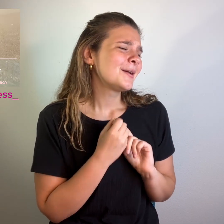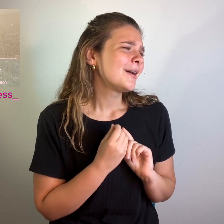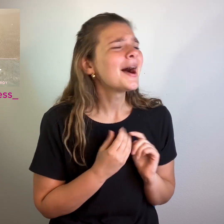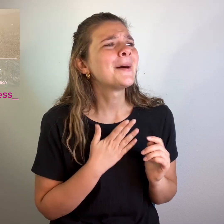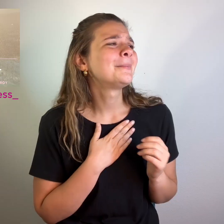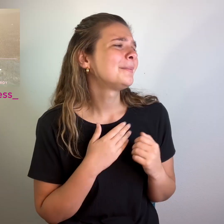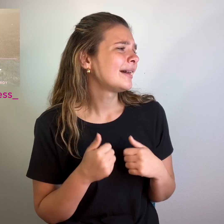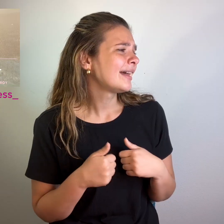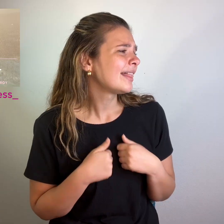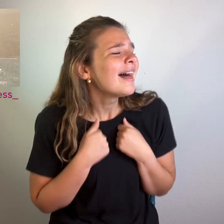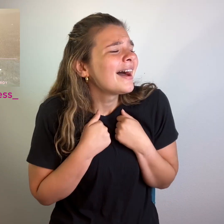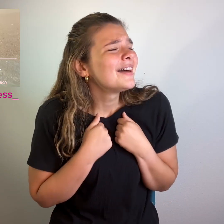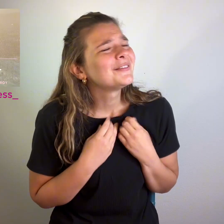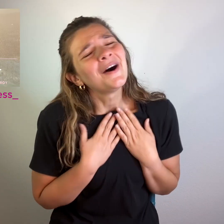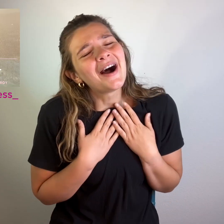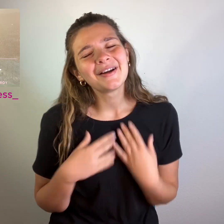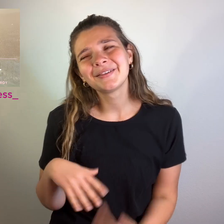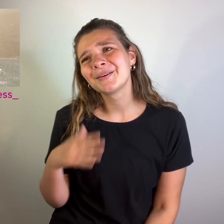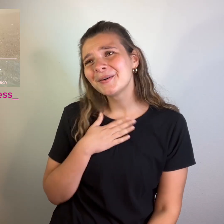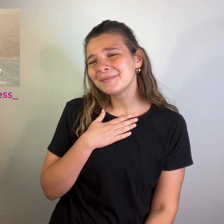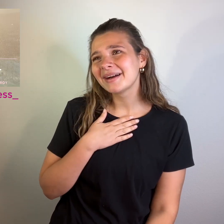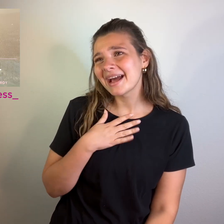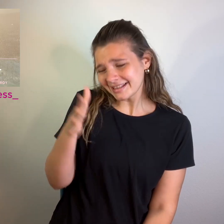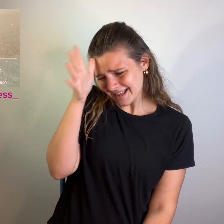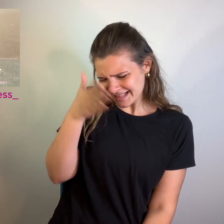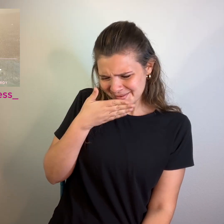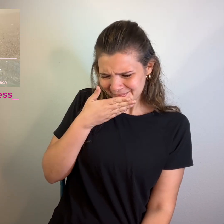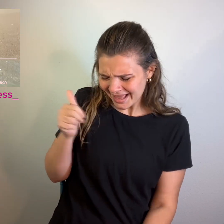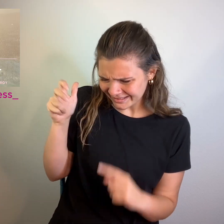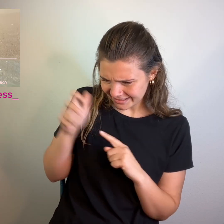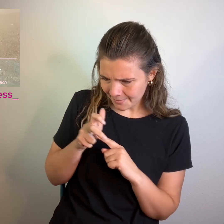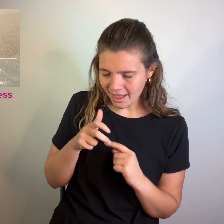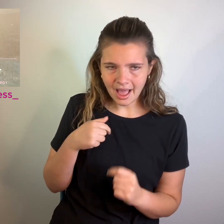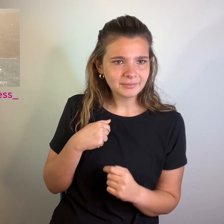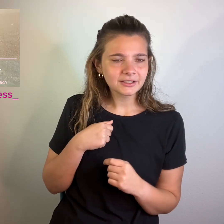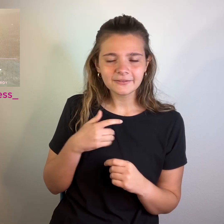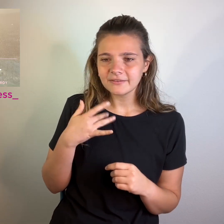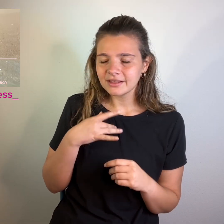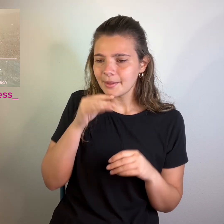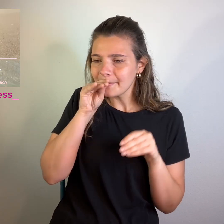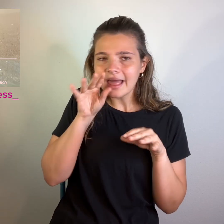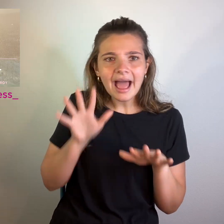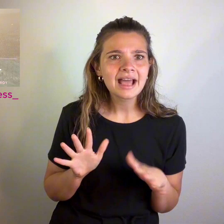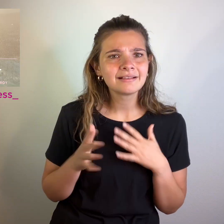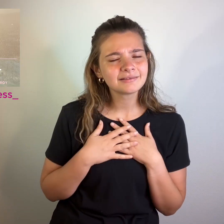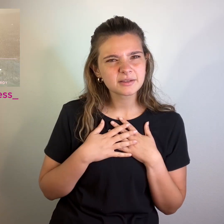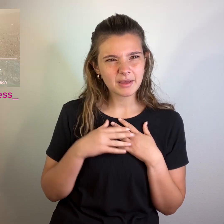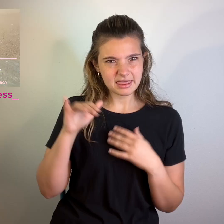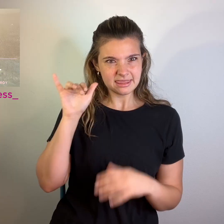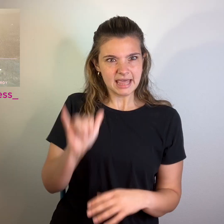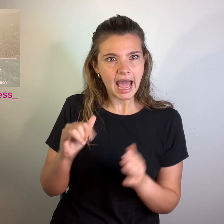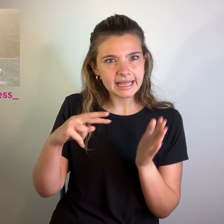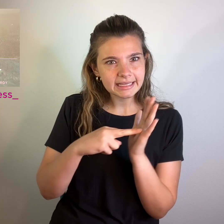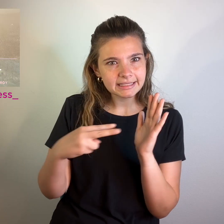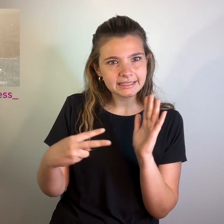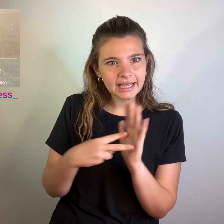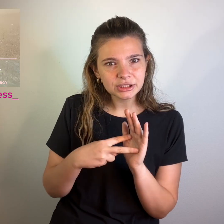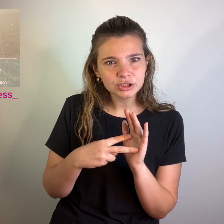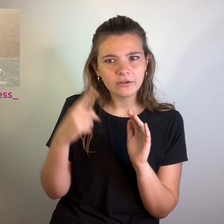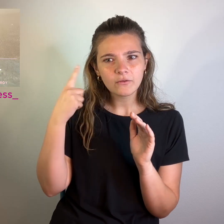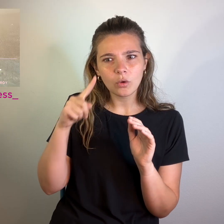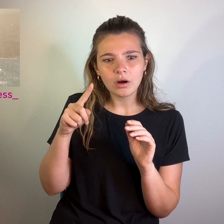is literally just the best. I'm literally so blessed. But, I make sure to set that intention to water